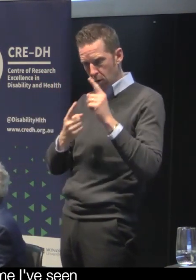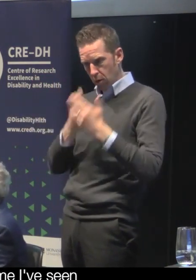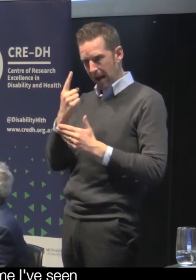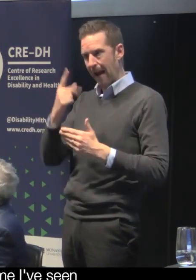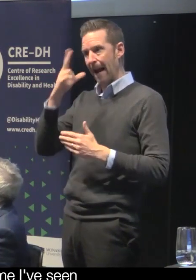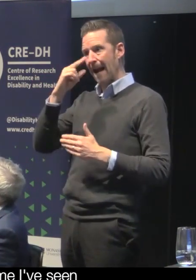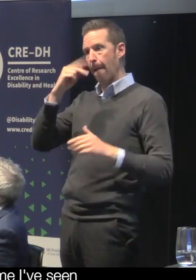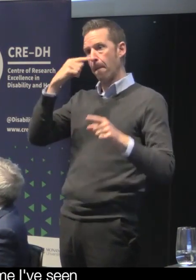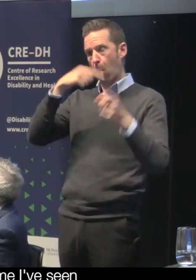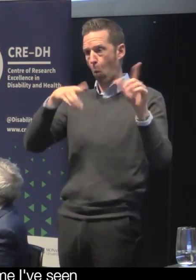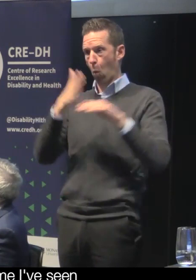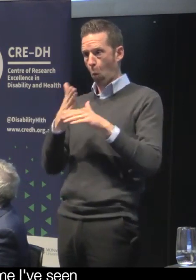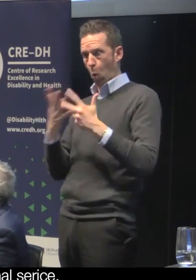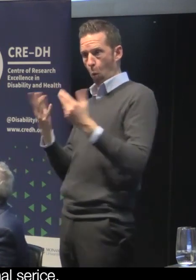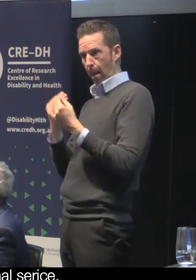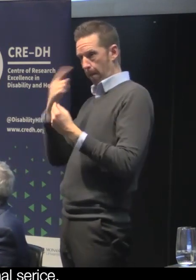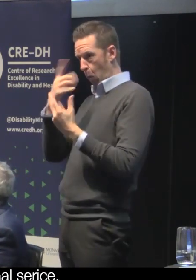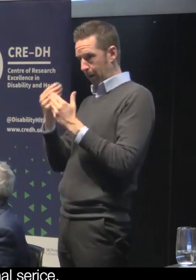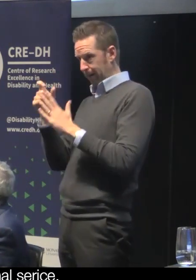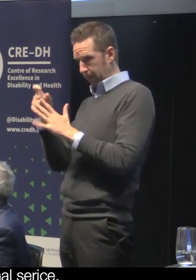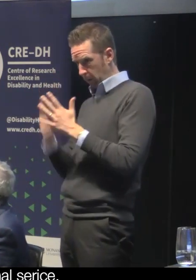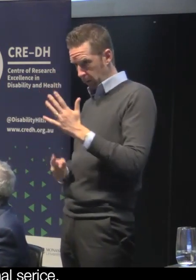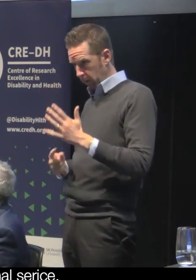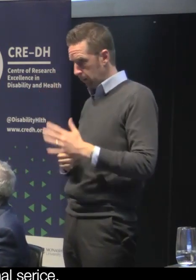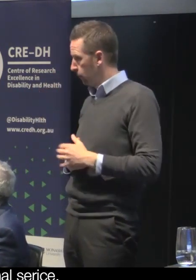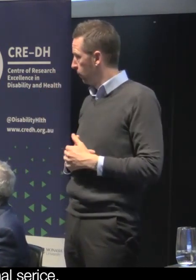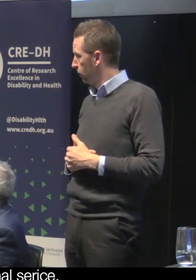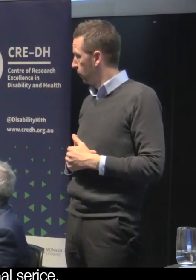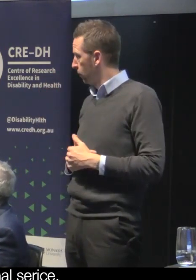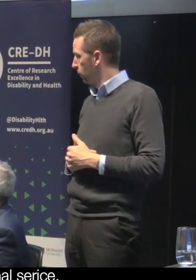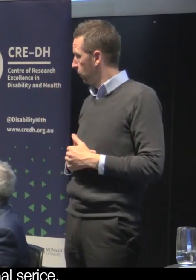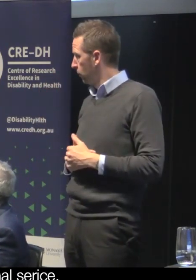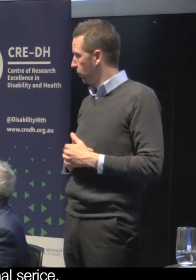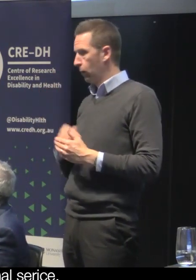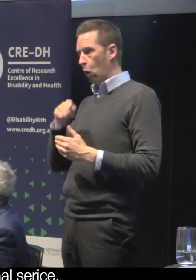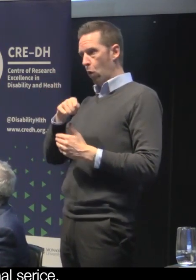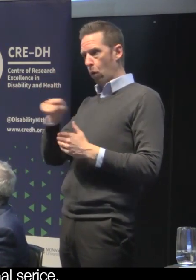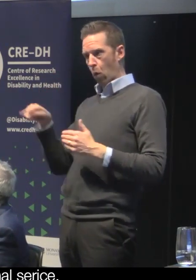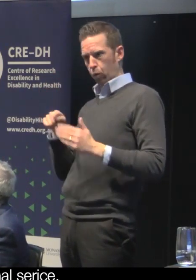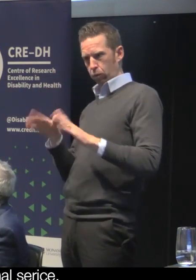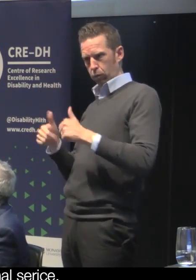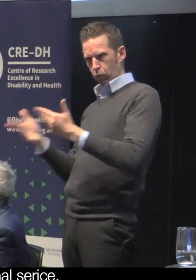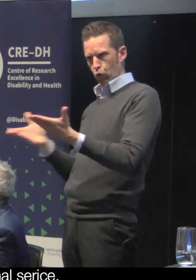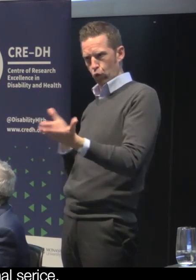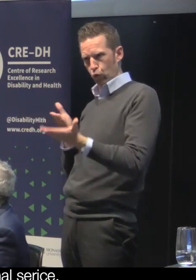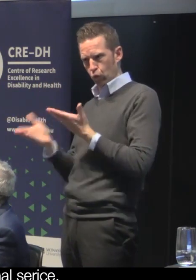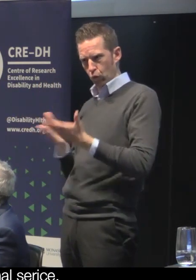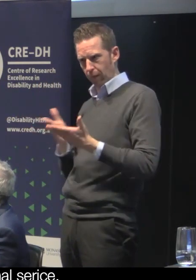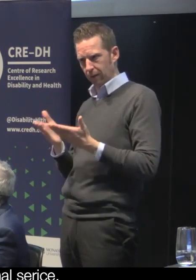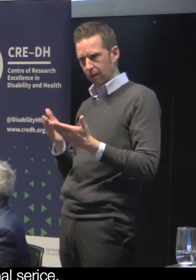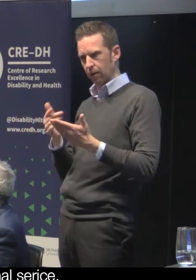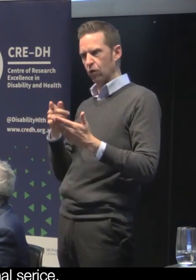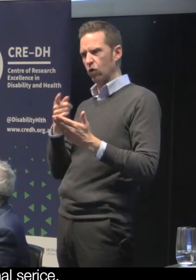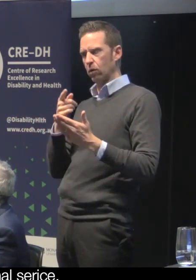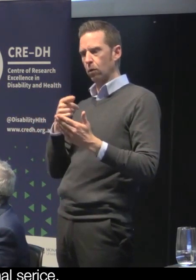disability is when they actually don't go to a traditional service, where they actually